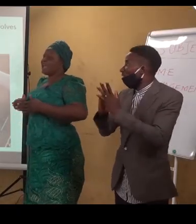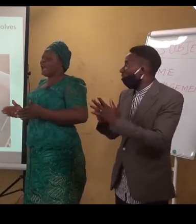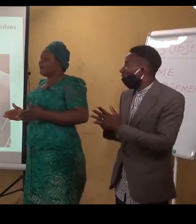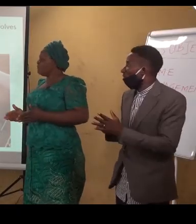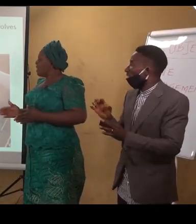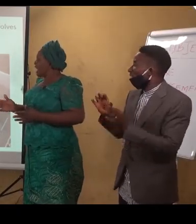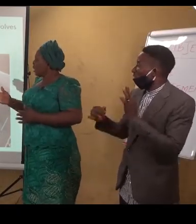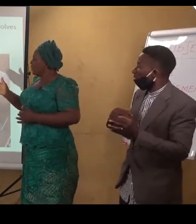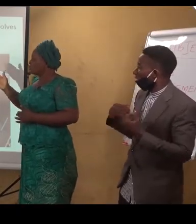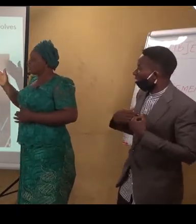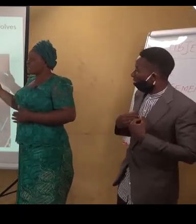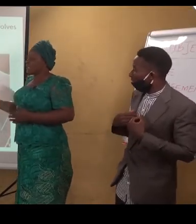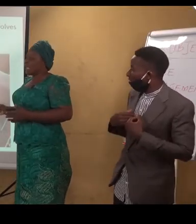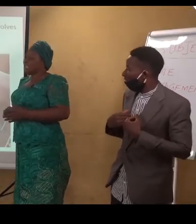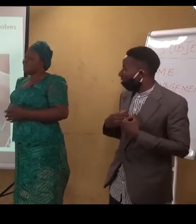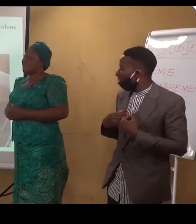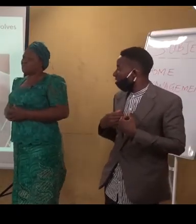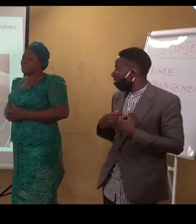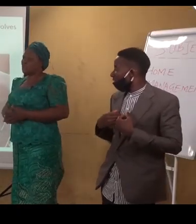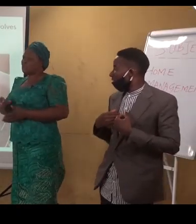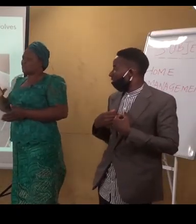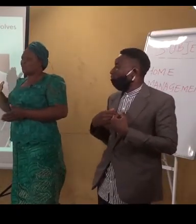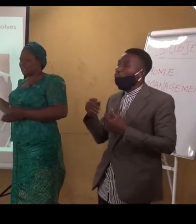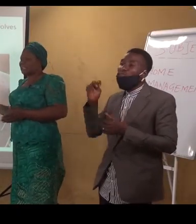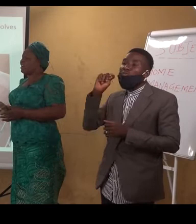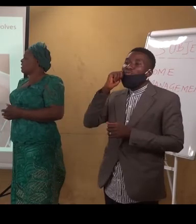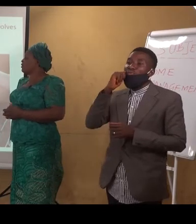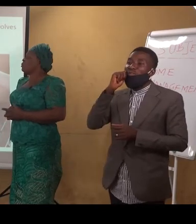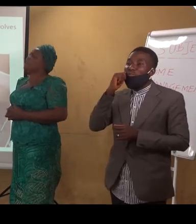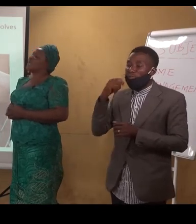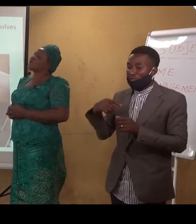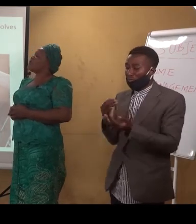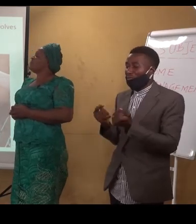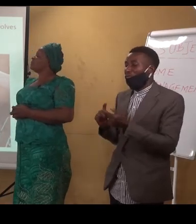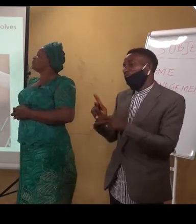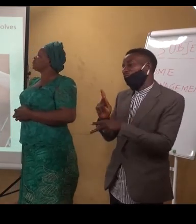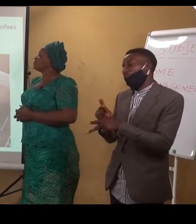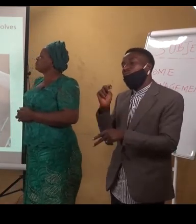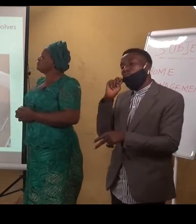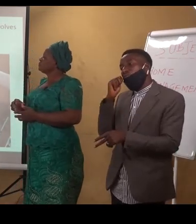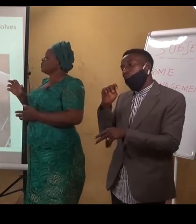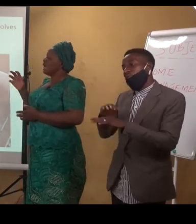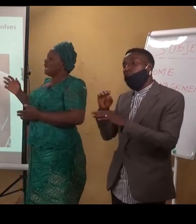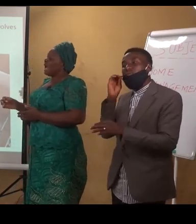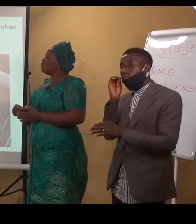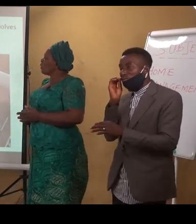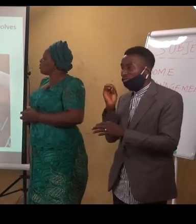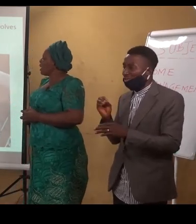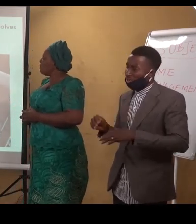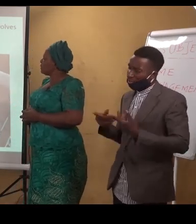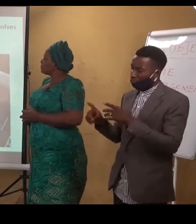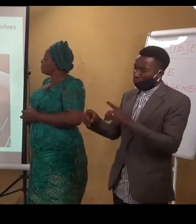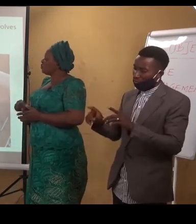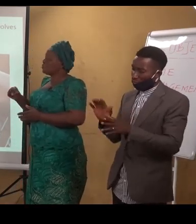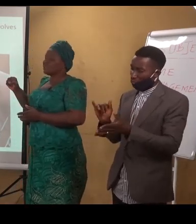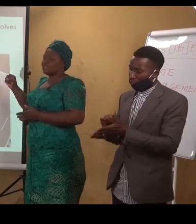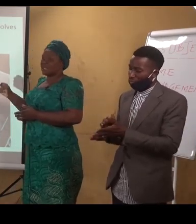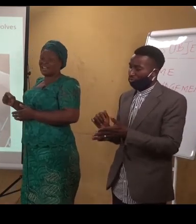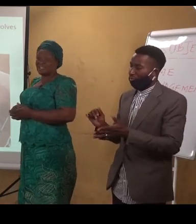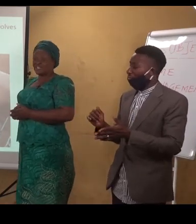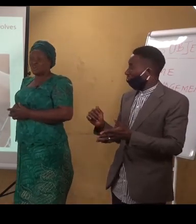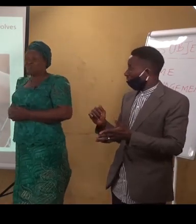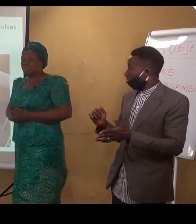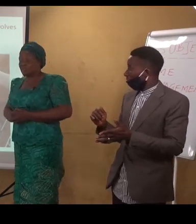example, if I want to sterilize my tomato, I want to preserve my tomato at home, how do I go about it?